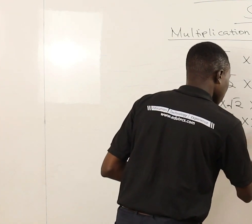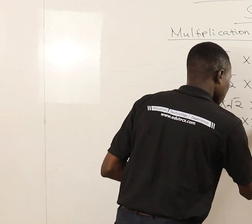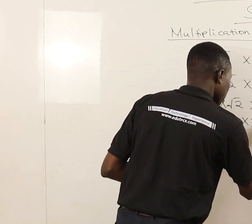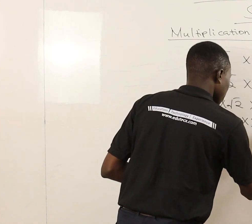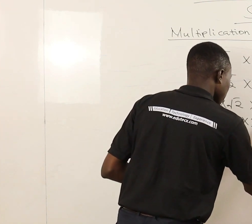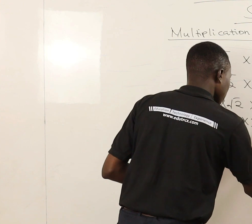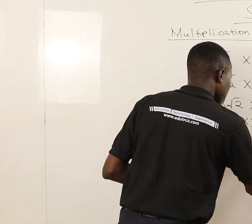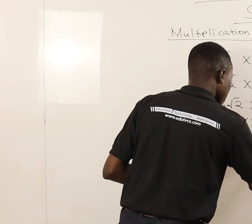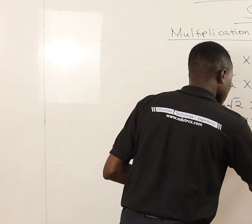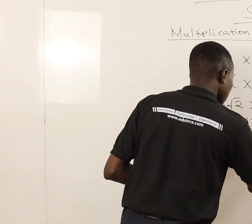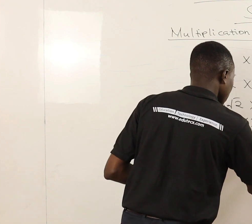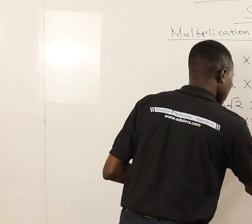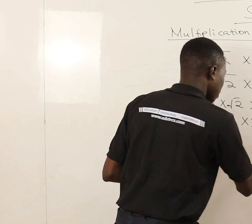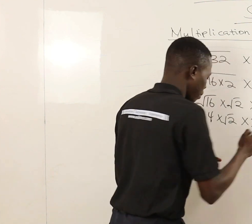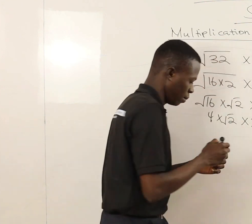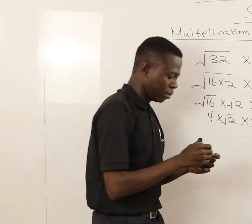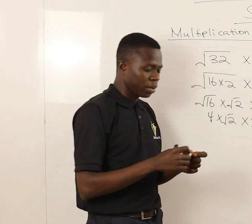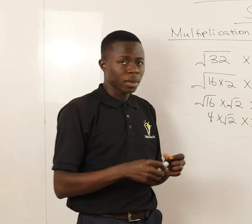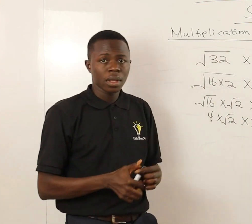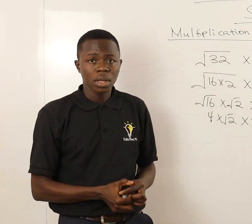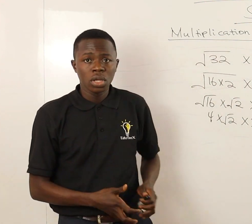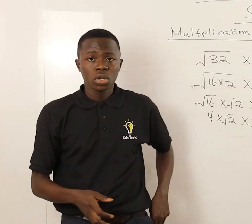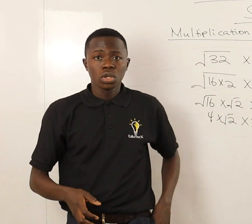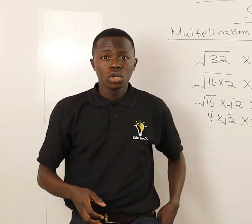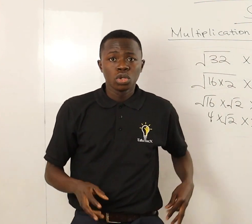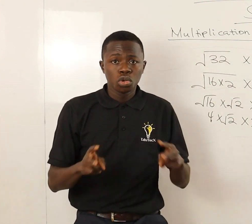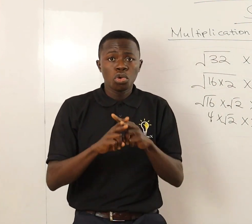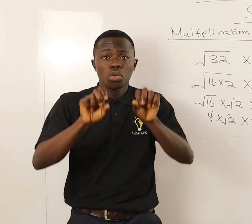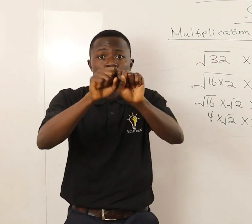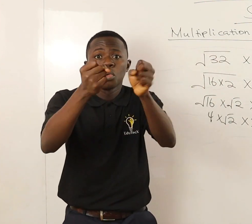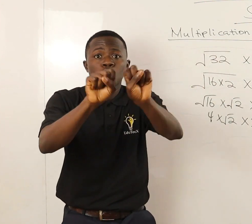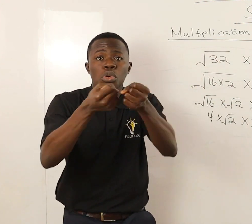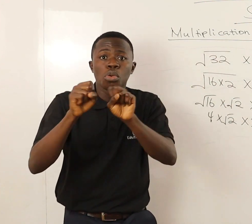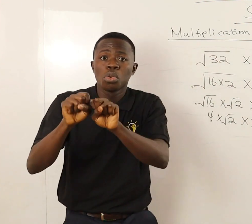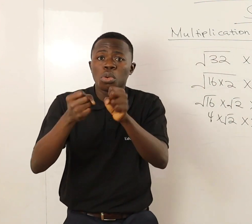And then obviously we know square root of 3 will be maintained as well, since 3 is not a perfect square.